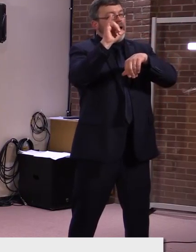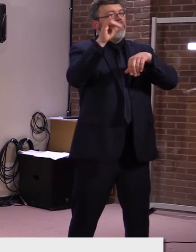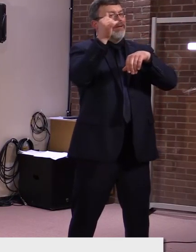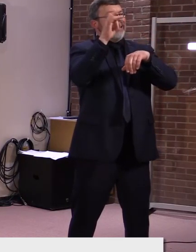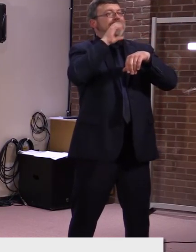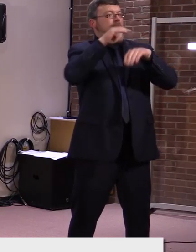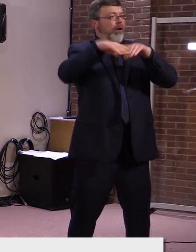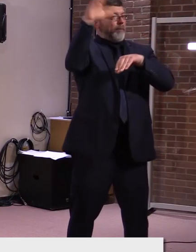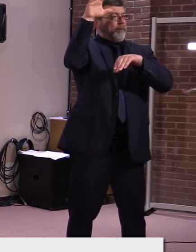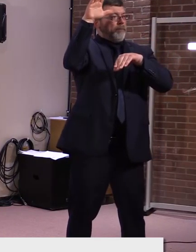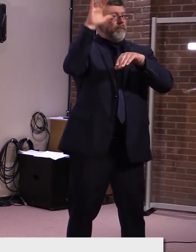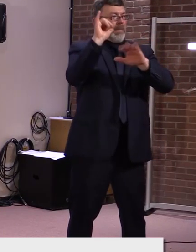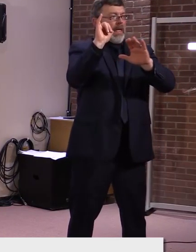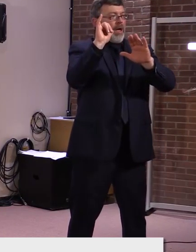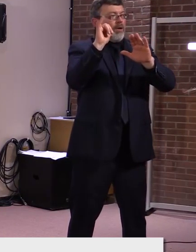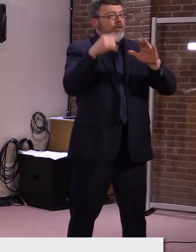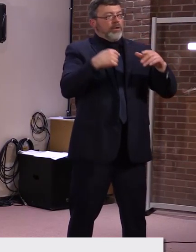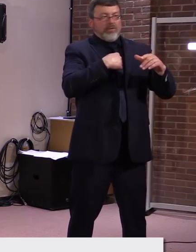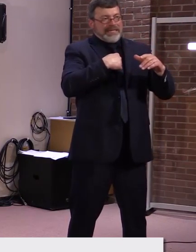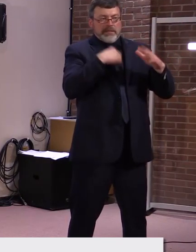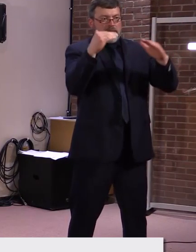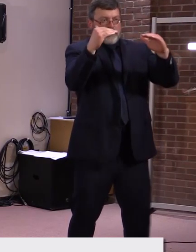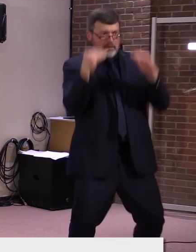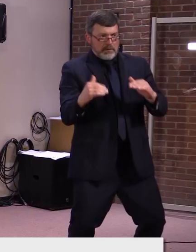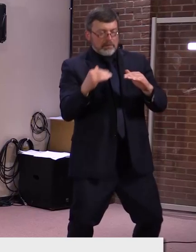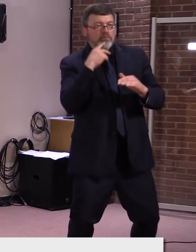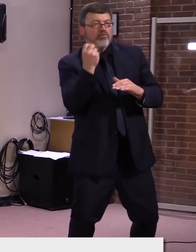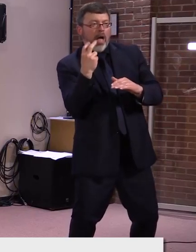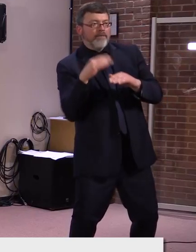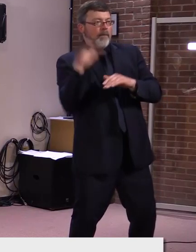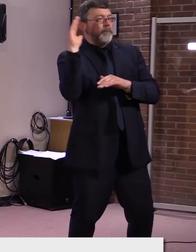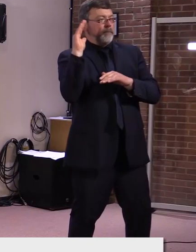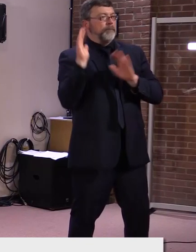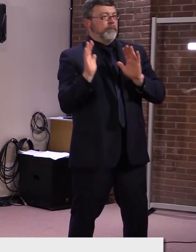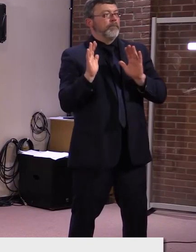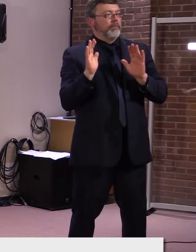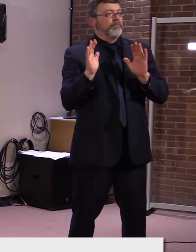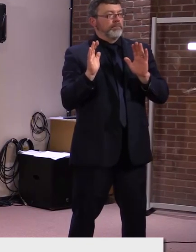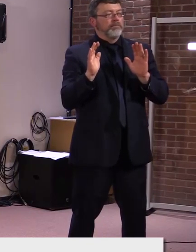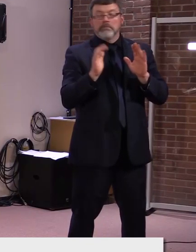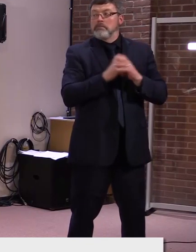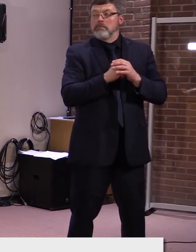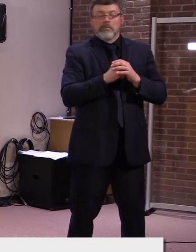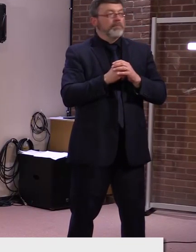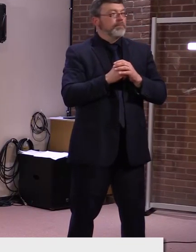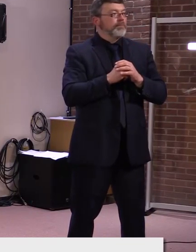by July 1st. We are at, if you use that number, 18 plus with at least one dose at